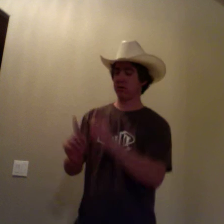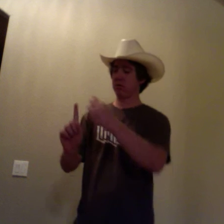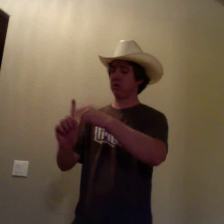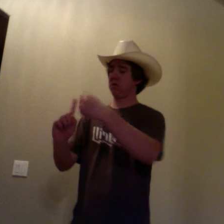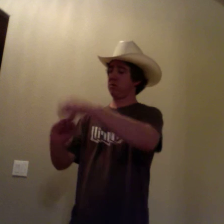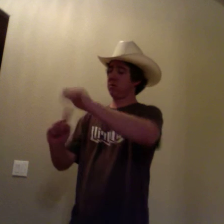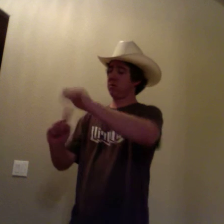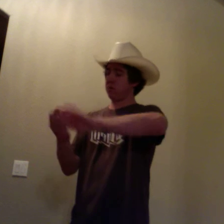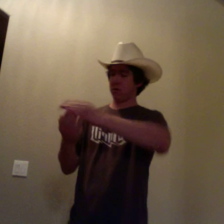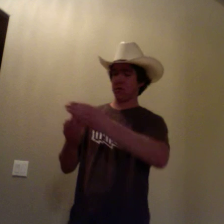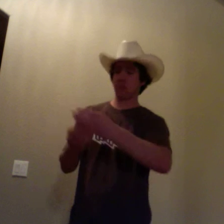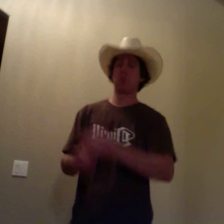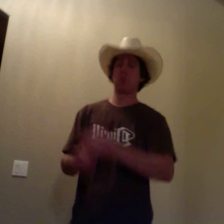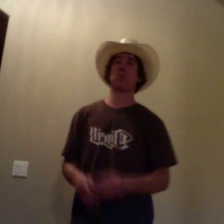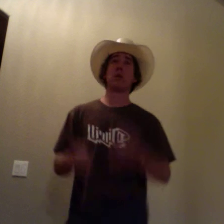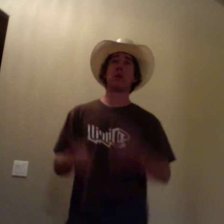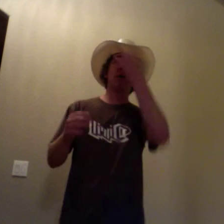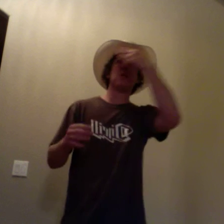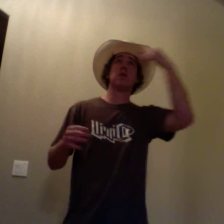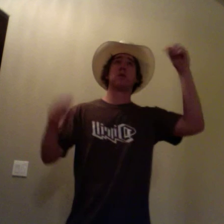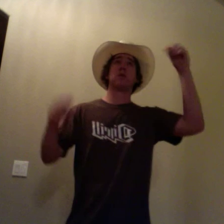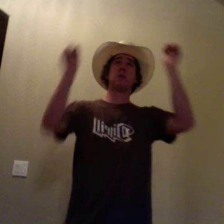pancake, pretend like it's the weekend now.